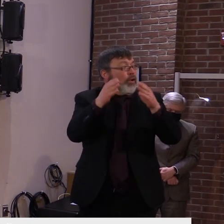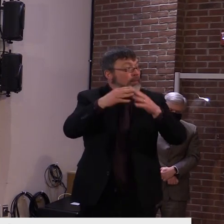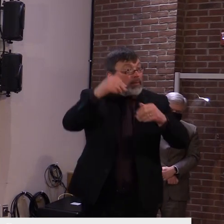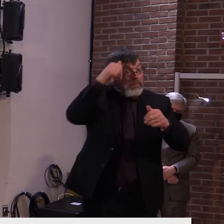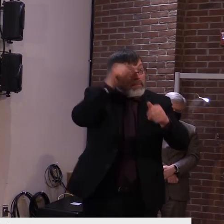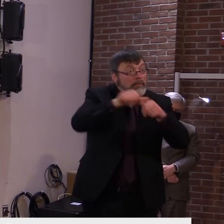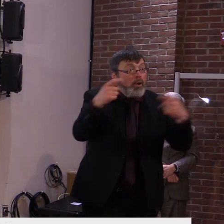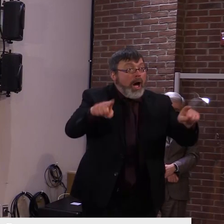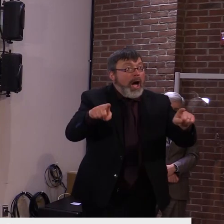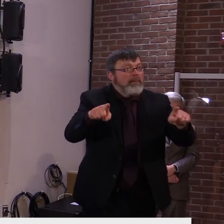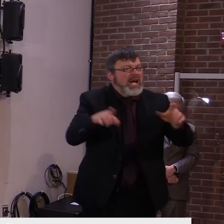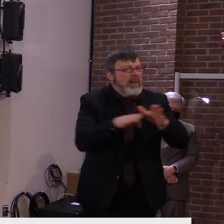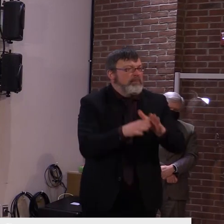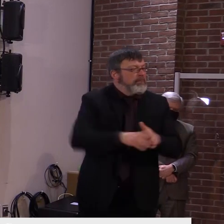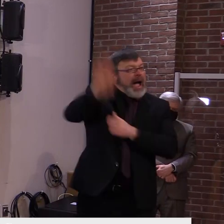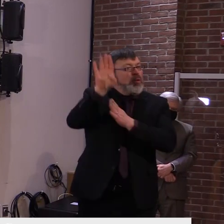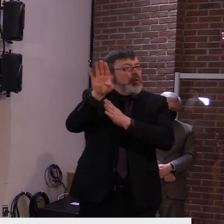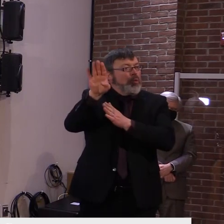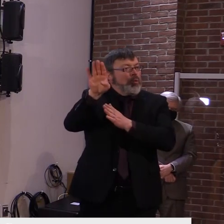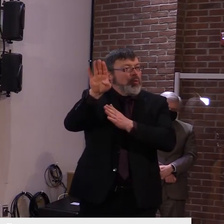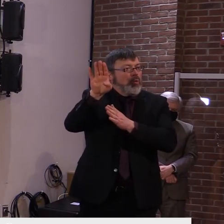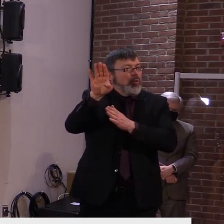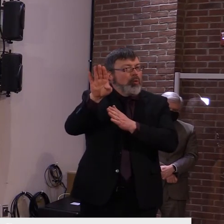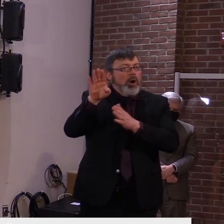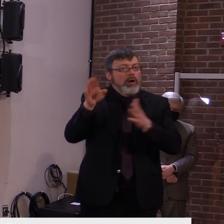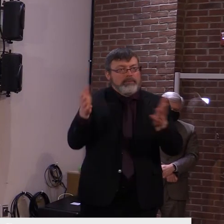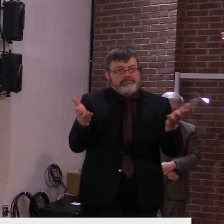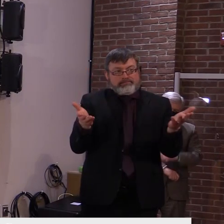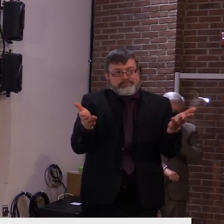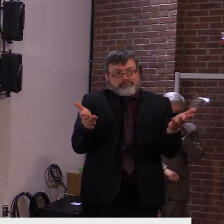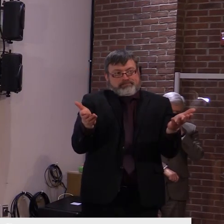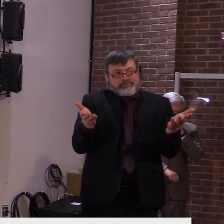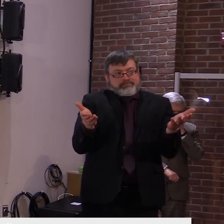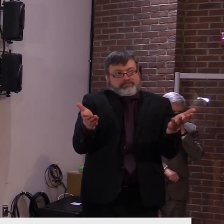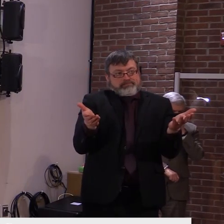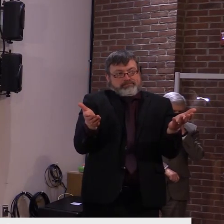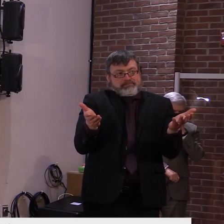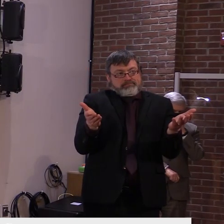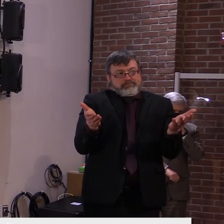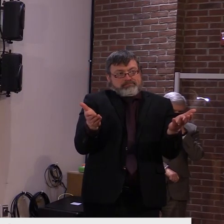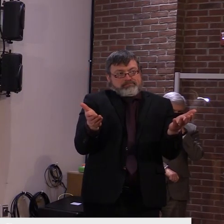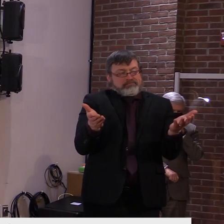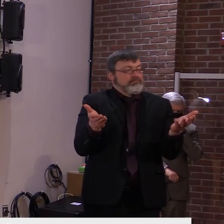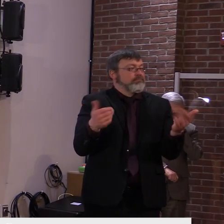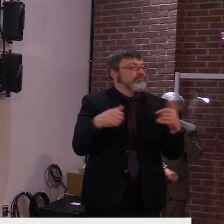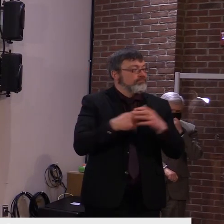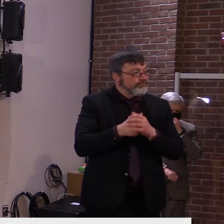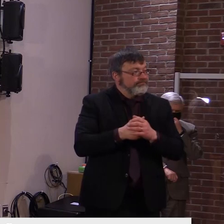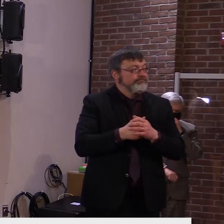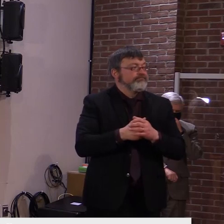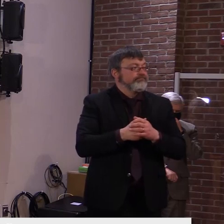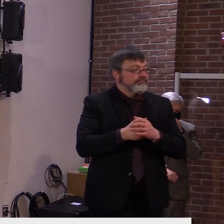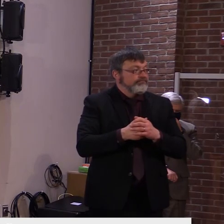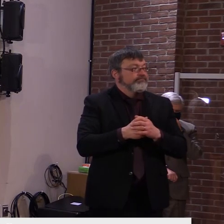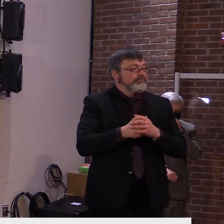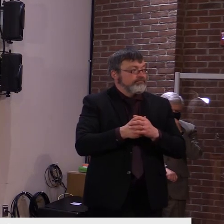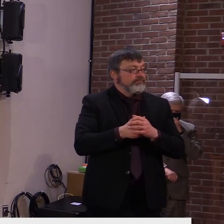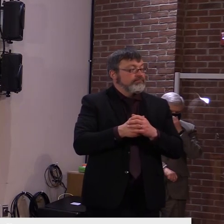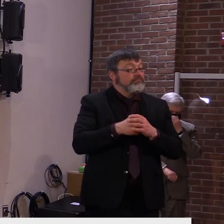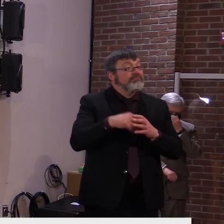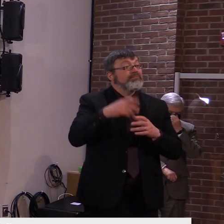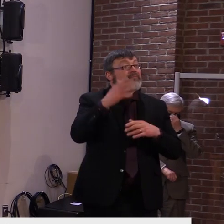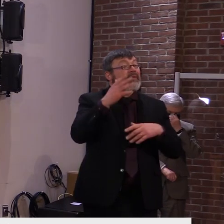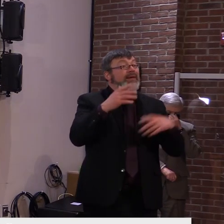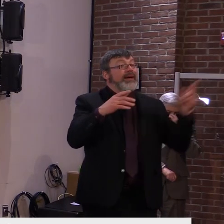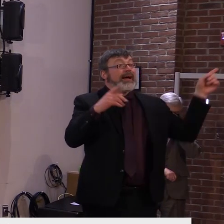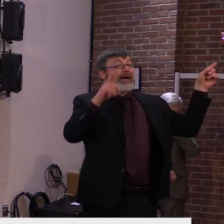deaths and having to roll back those policies. Apparently, Dr. Fauci and the new CDC director,